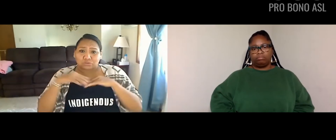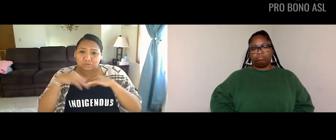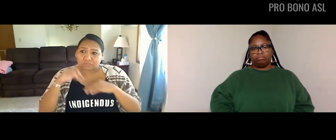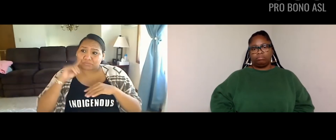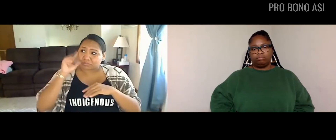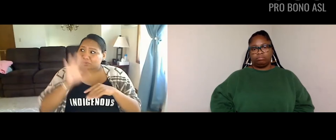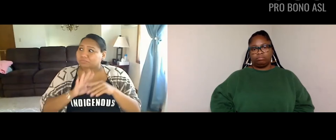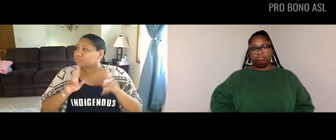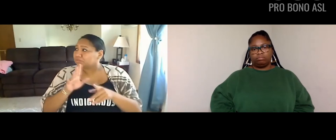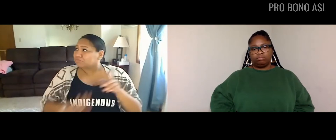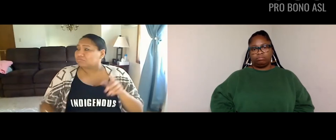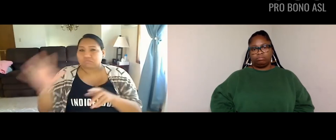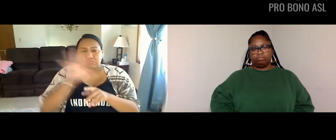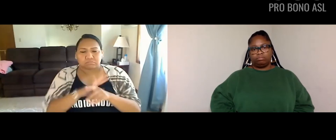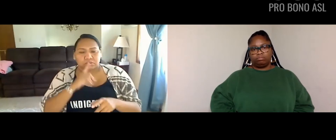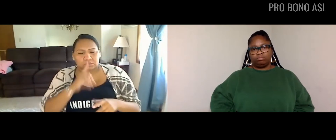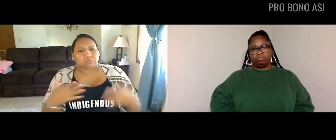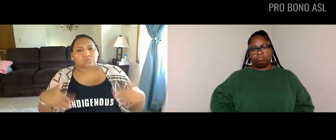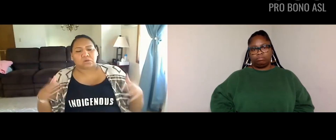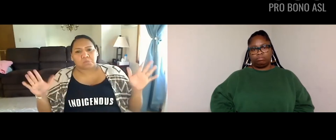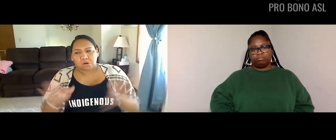that Indigenous Sign Language was the originator.